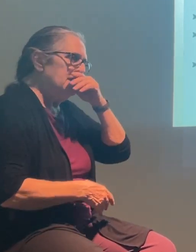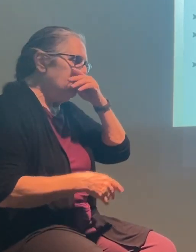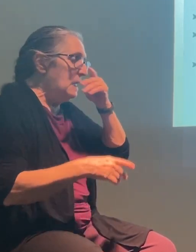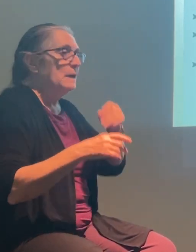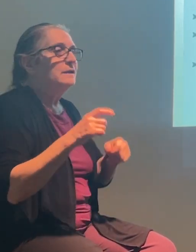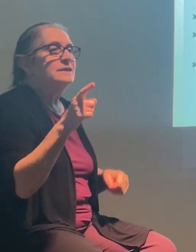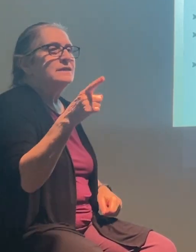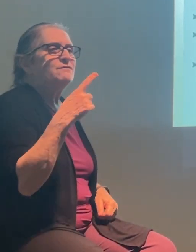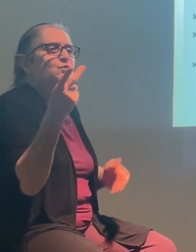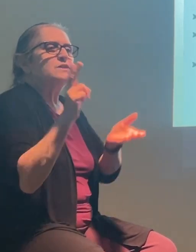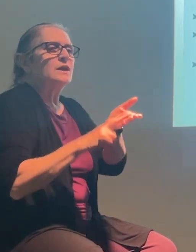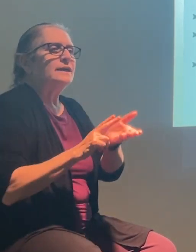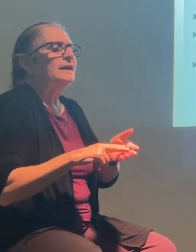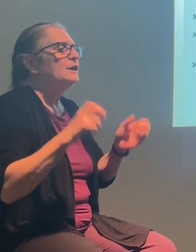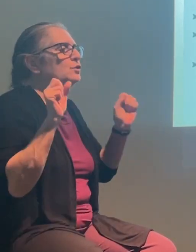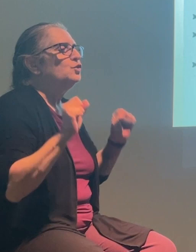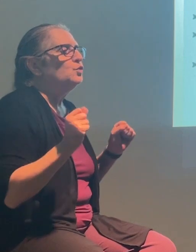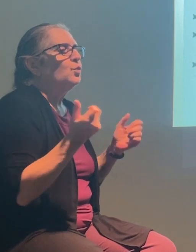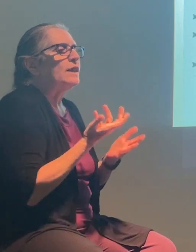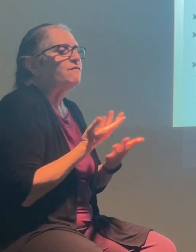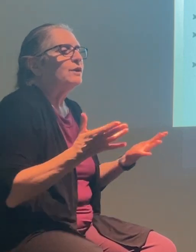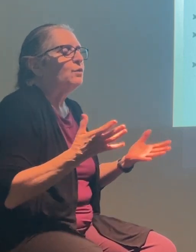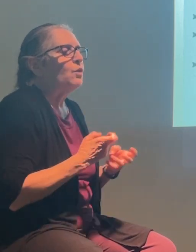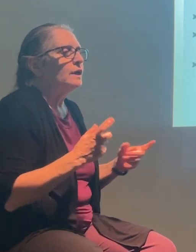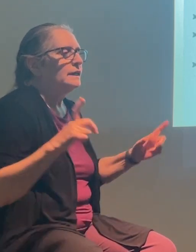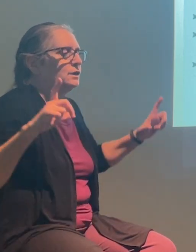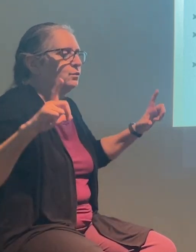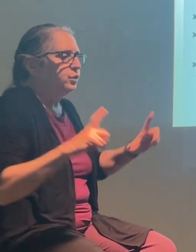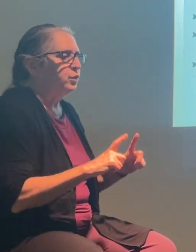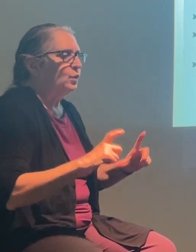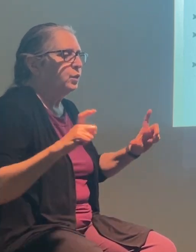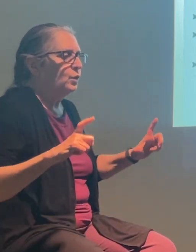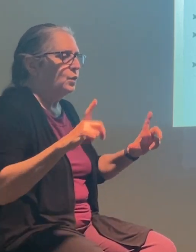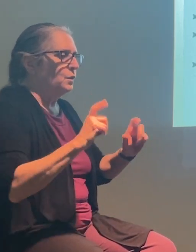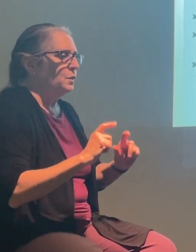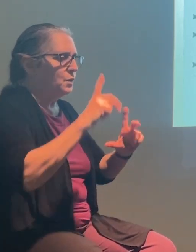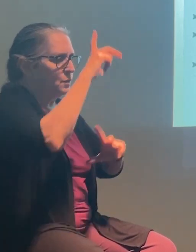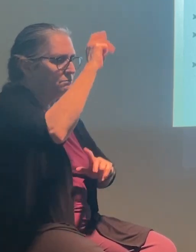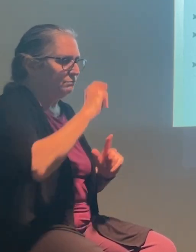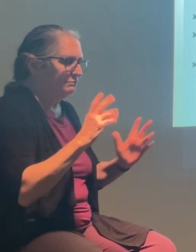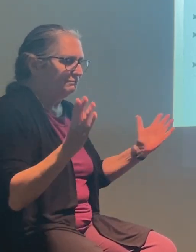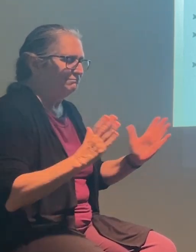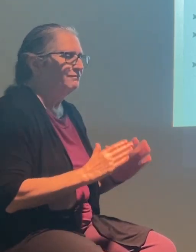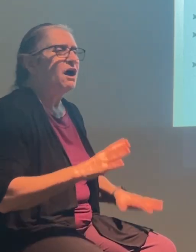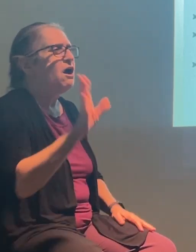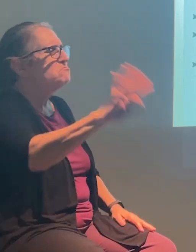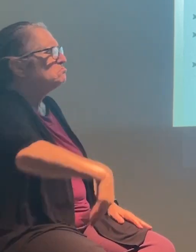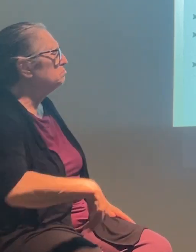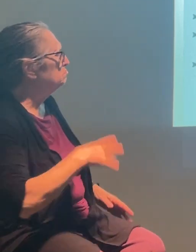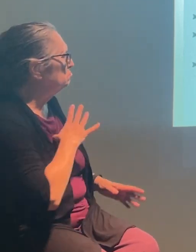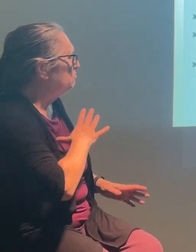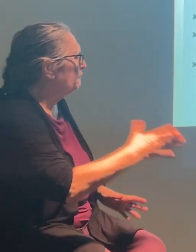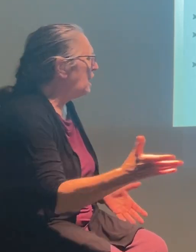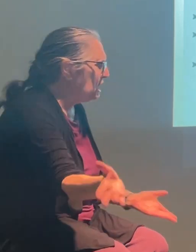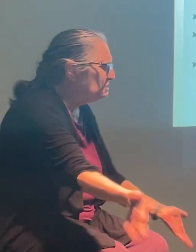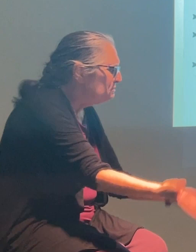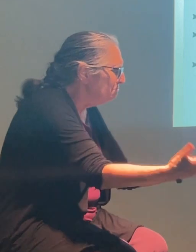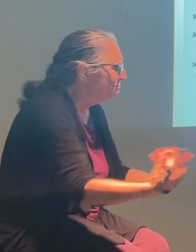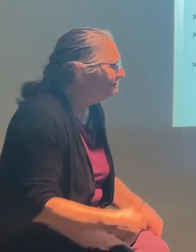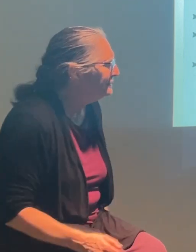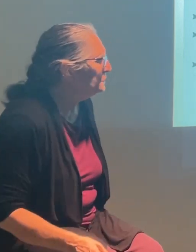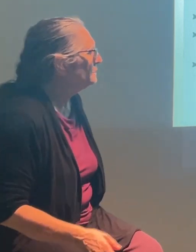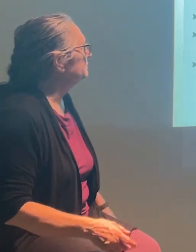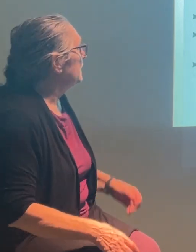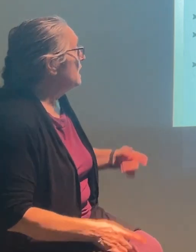He could shrink it, crop it, enlarge it. They had no say. And they were like, yeah, sure, do it, do it. Well, it worked out so well that